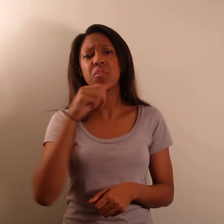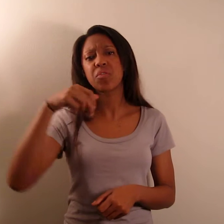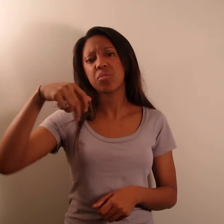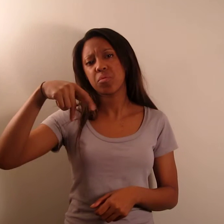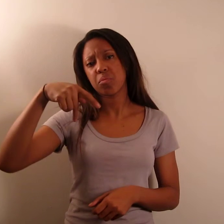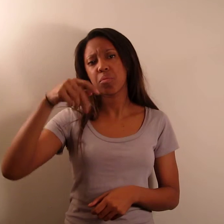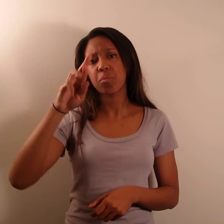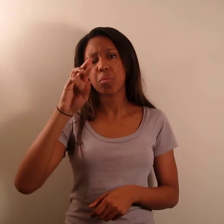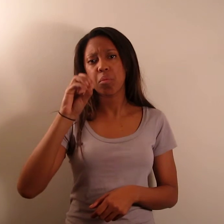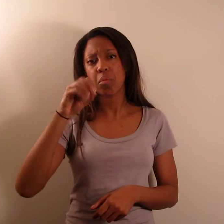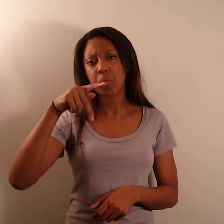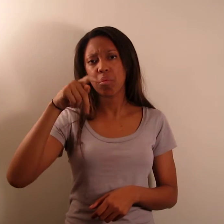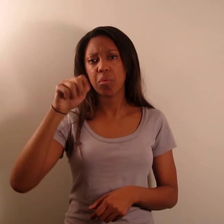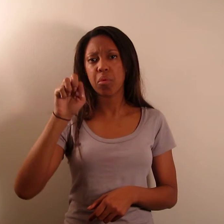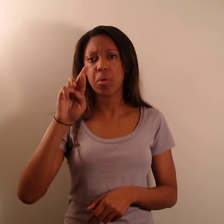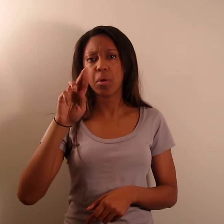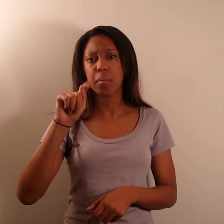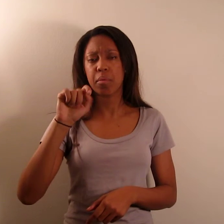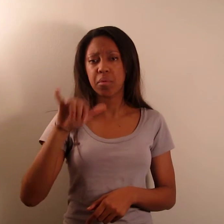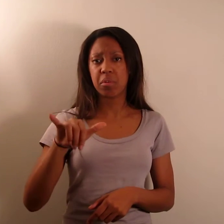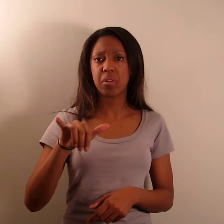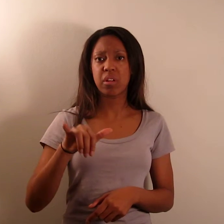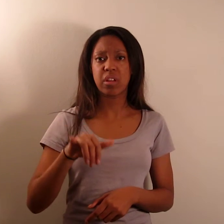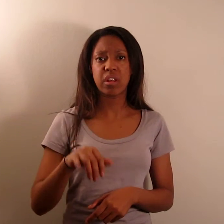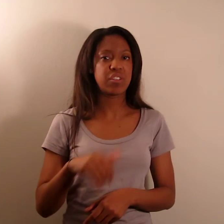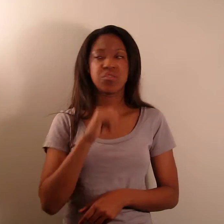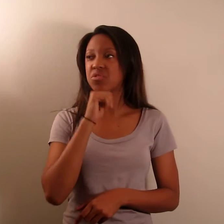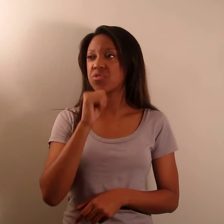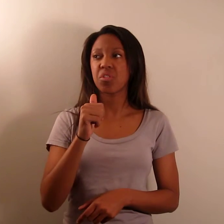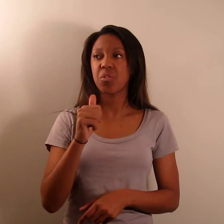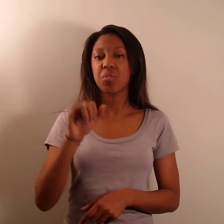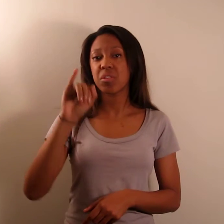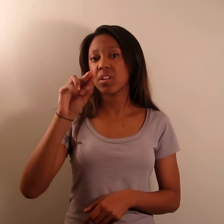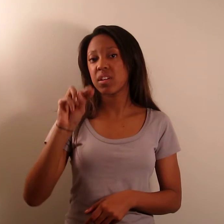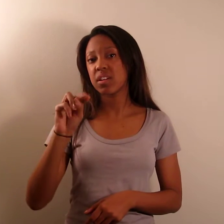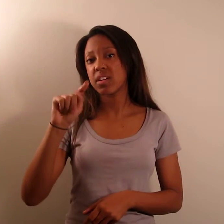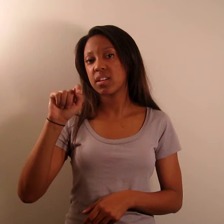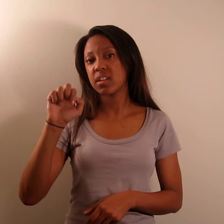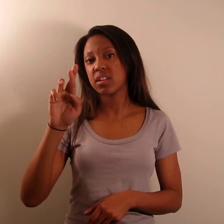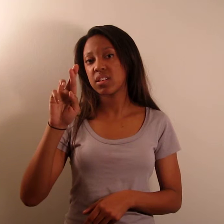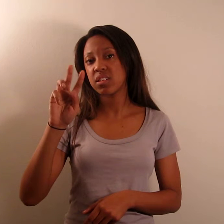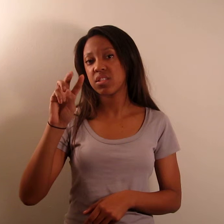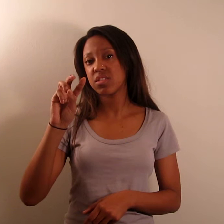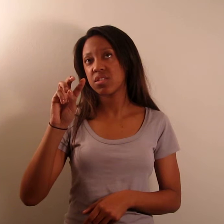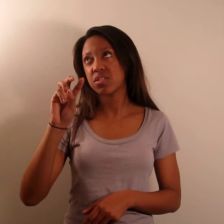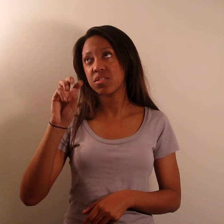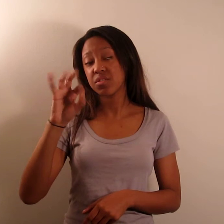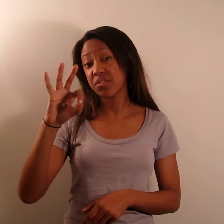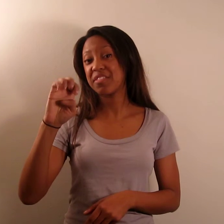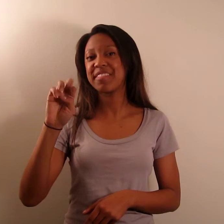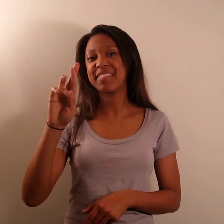is to place inhibiting obstacles in their path that will restrain prosperity and industrial